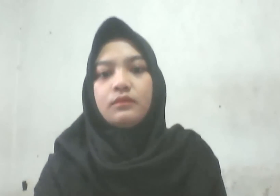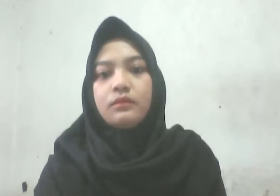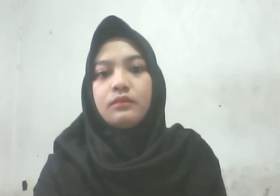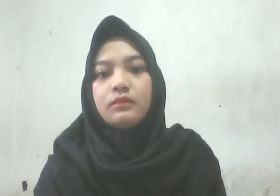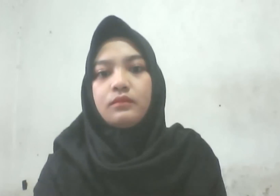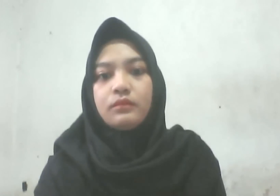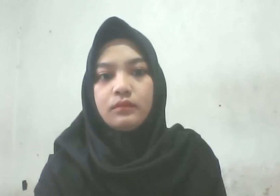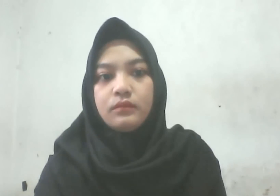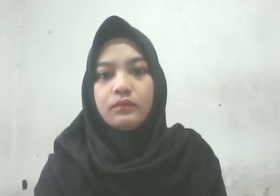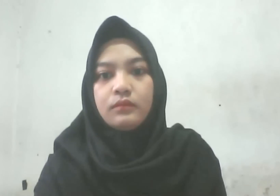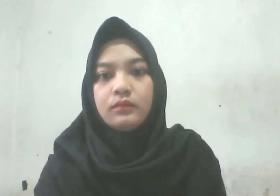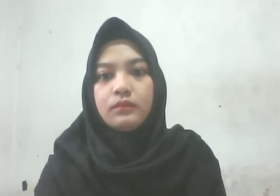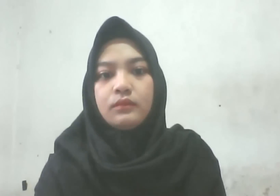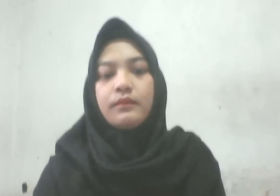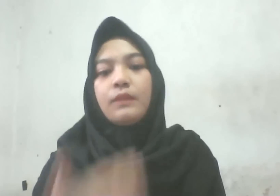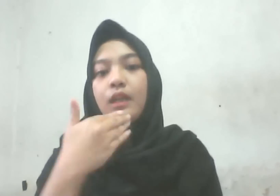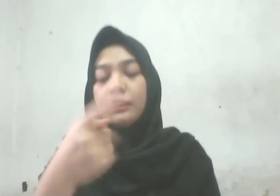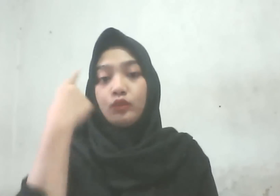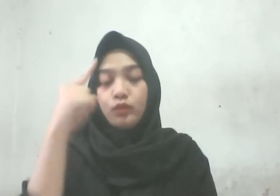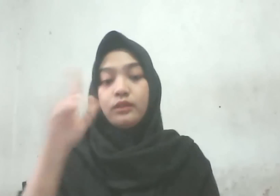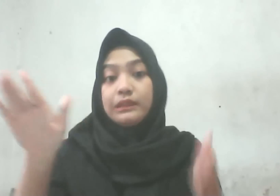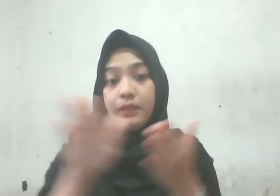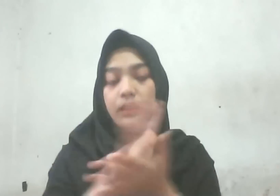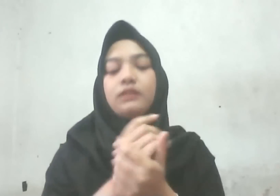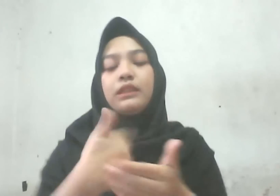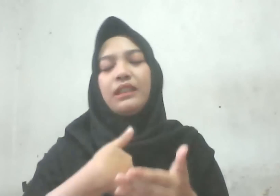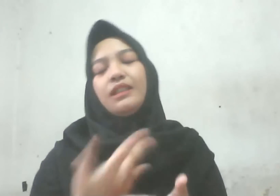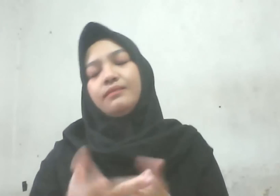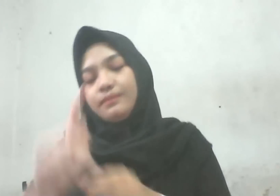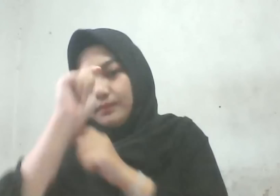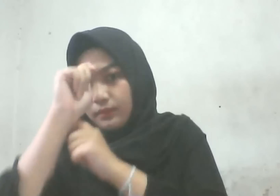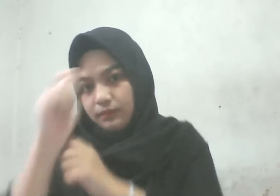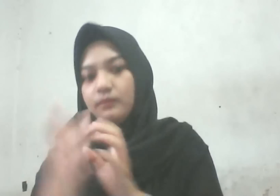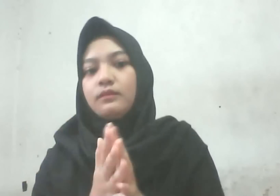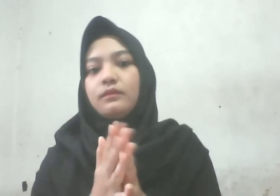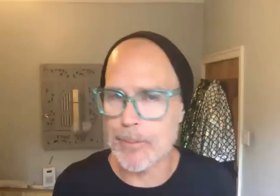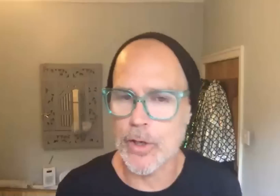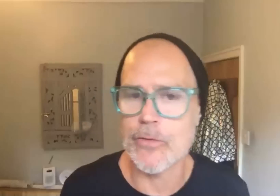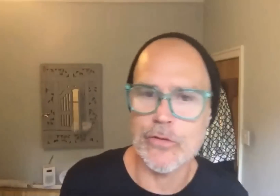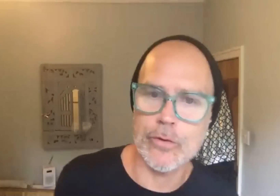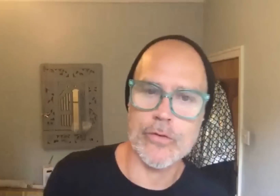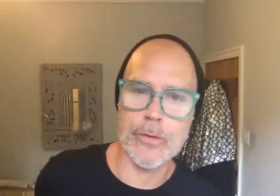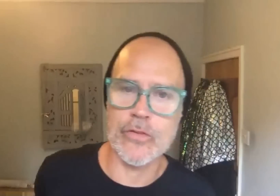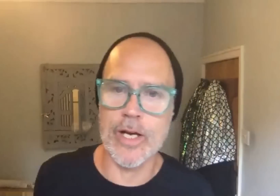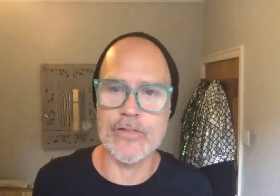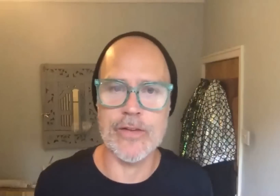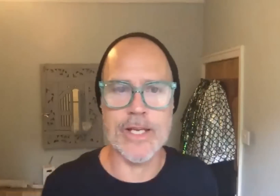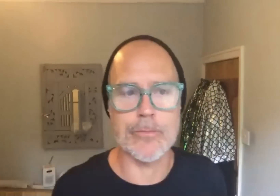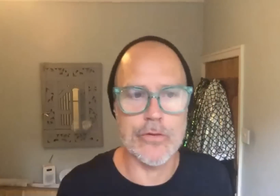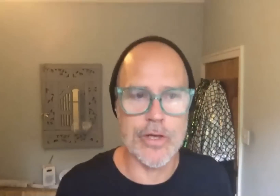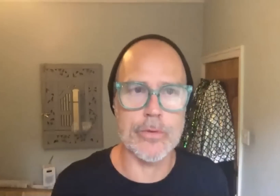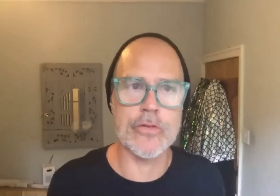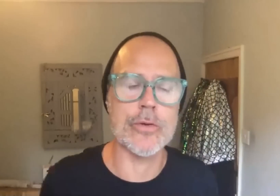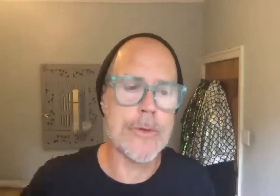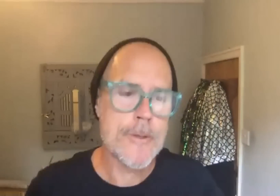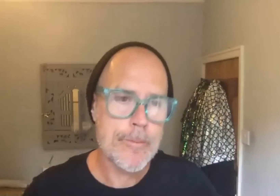Thank you very much for the opportunity. I really appreciate it. I do have some slides, but I'm not going to talk to those slides. I think I'm